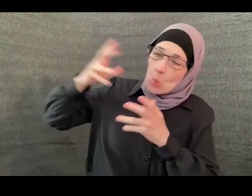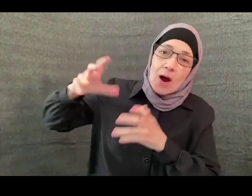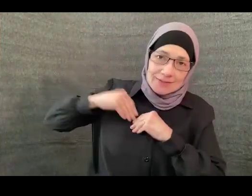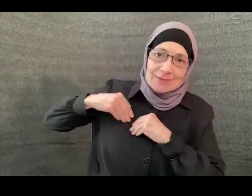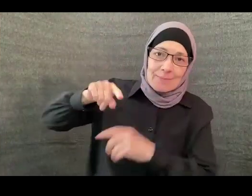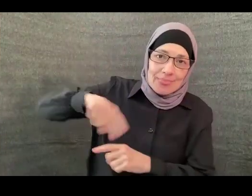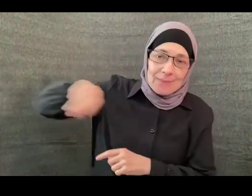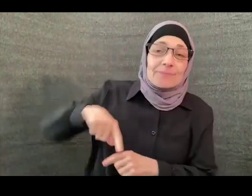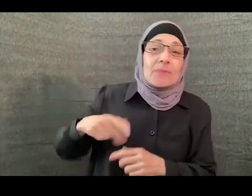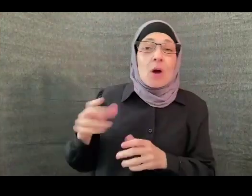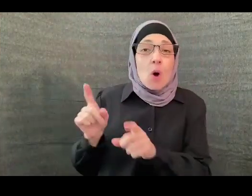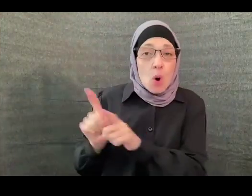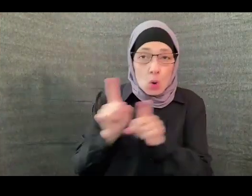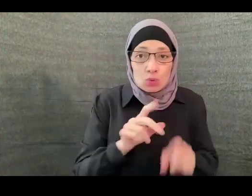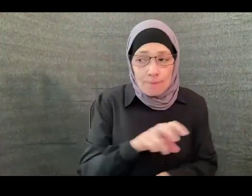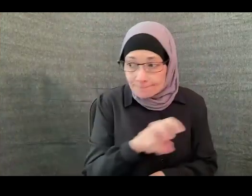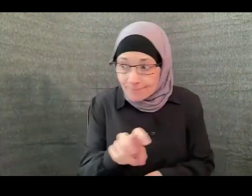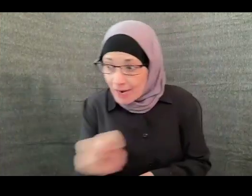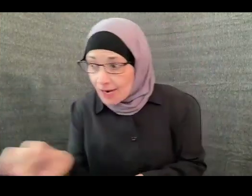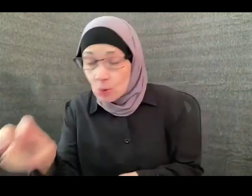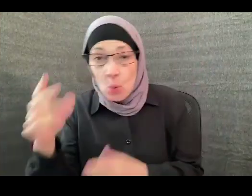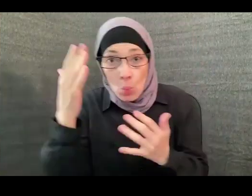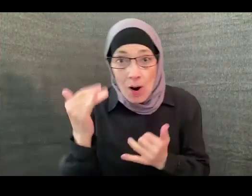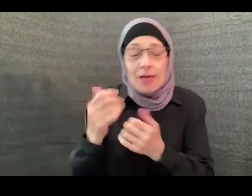cause of Allah and to support His Messenger.